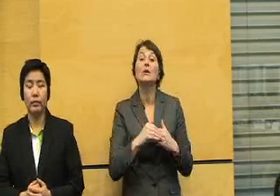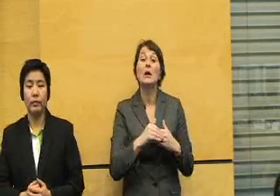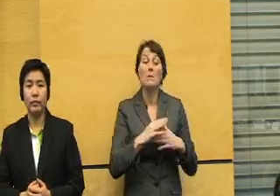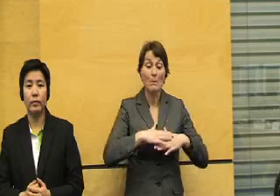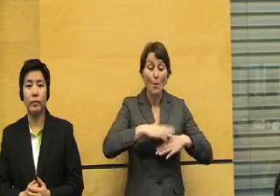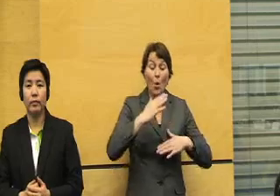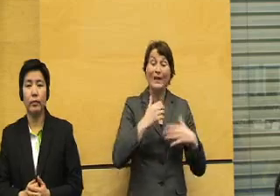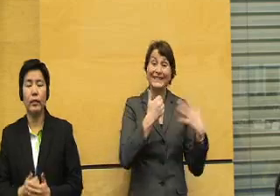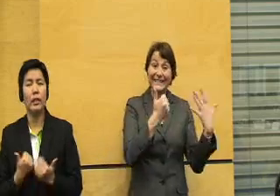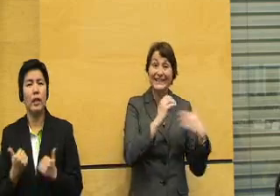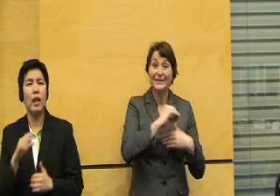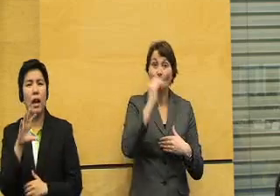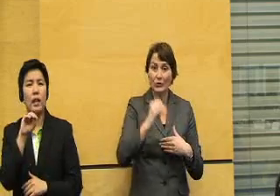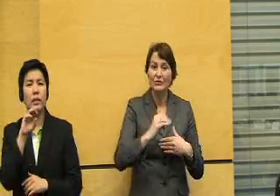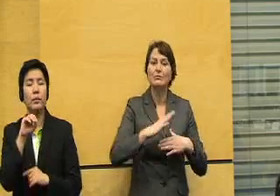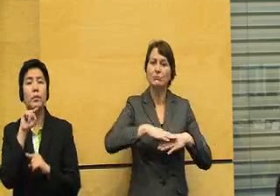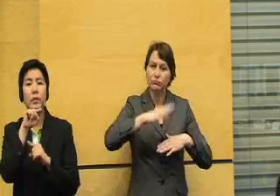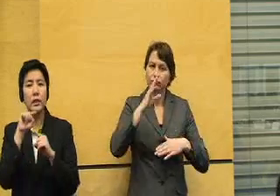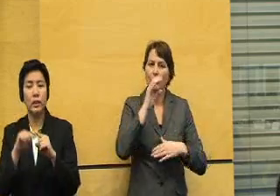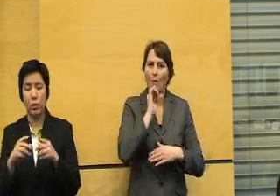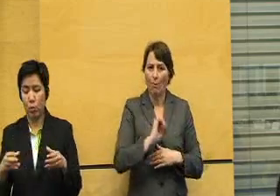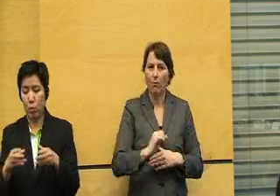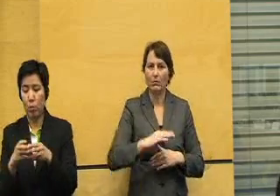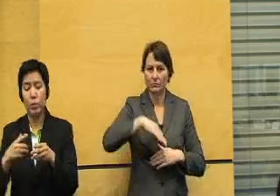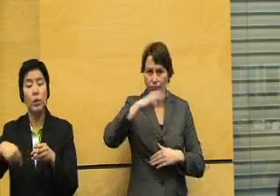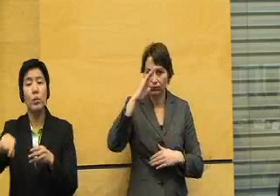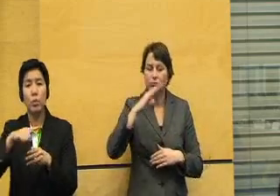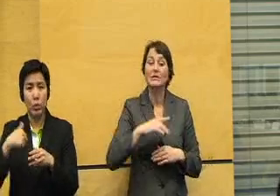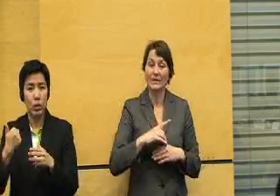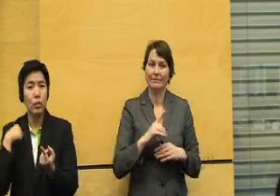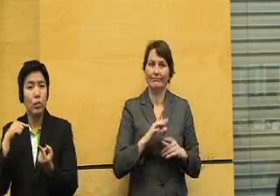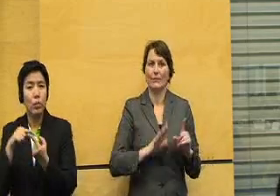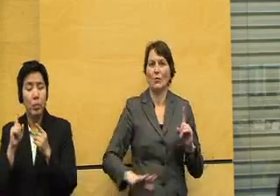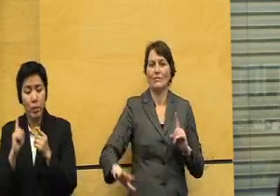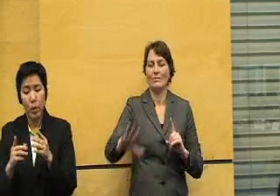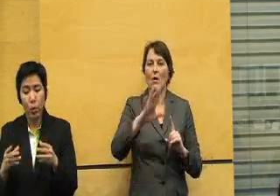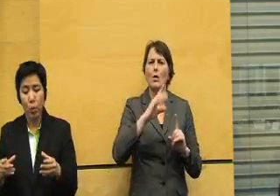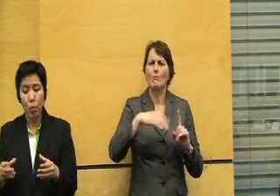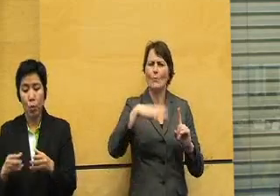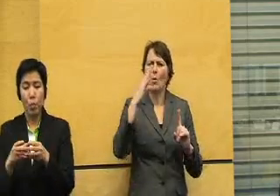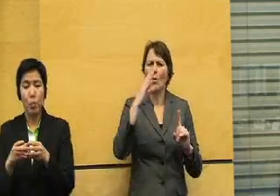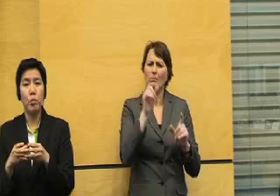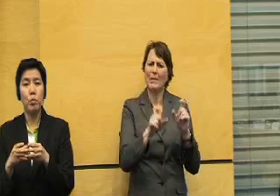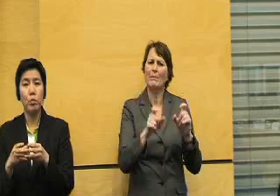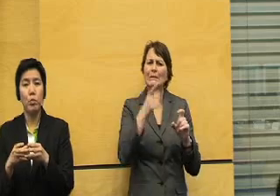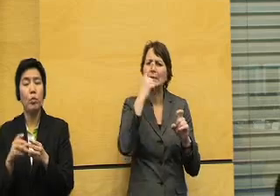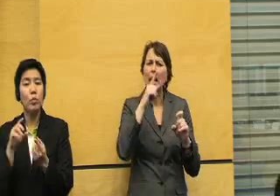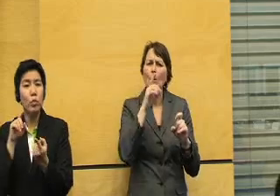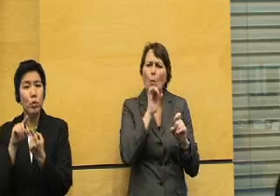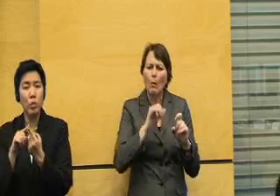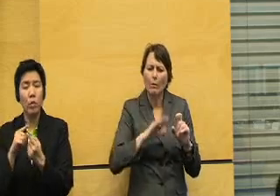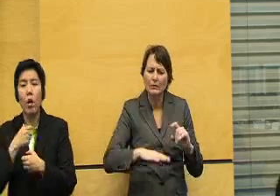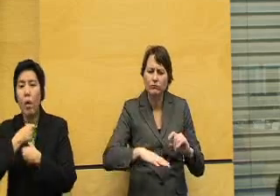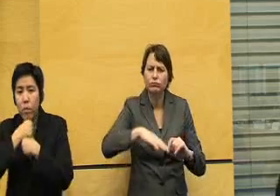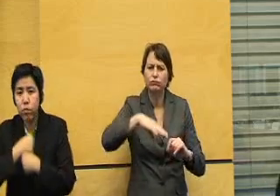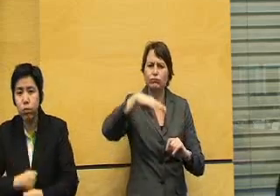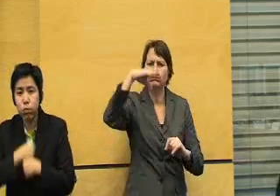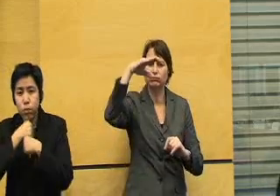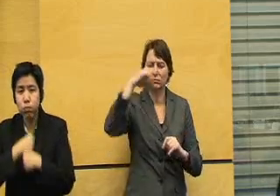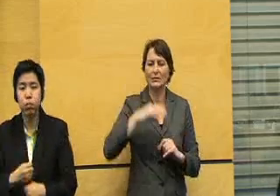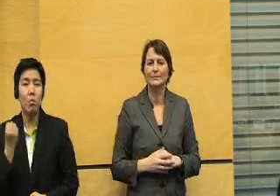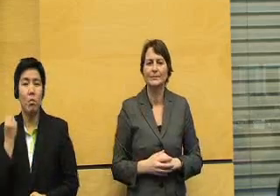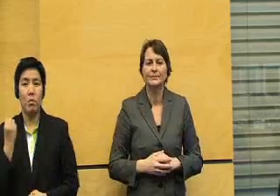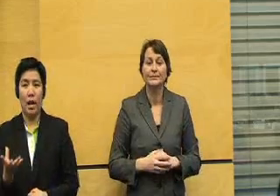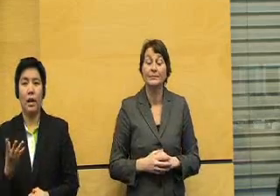old, reflecting the overall aging population in Thailand. Figures from the survey by National